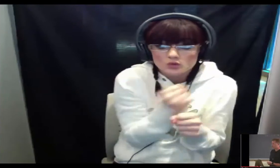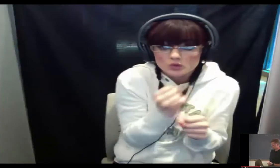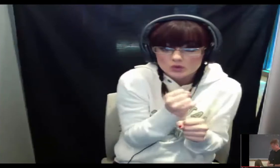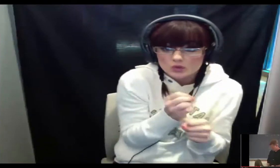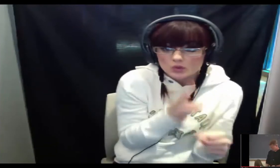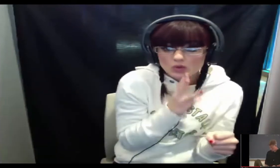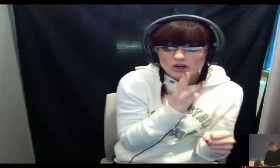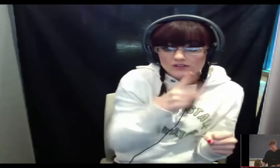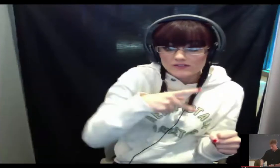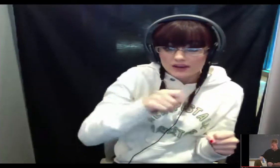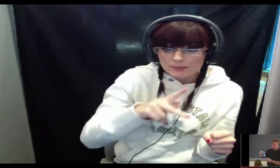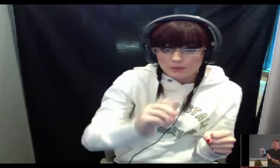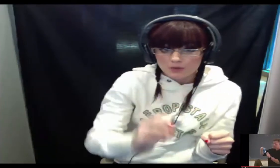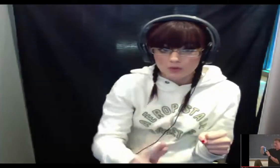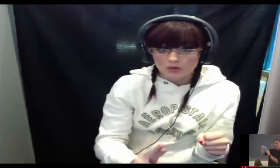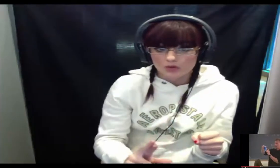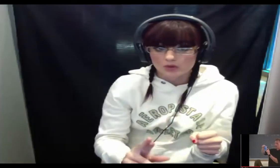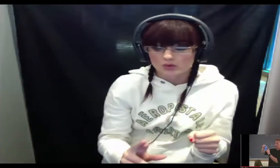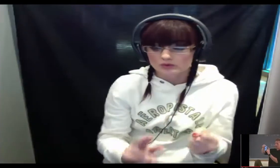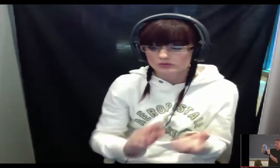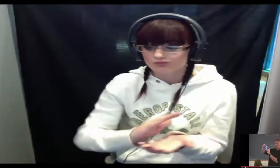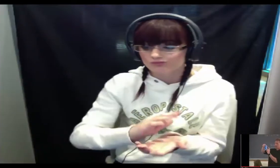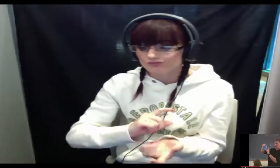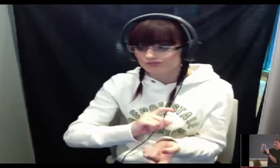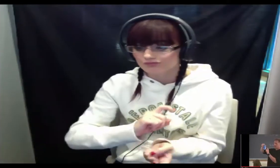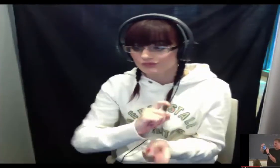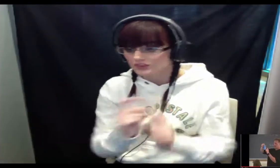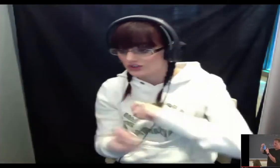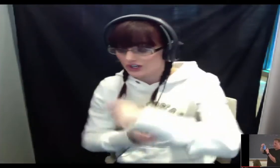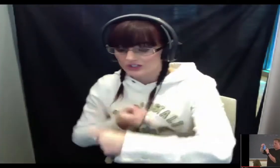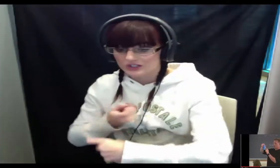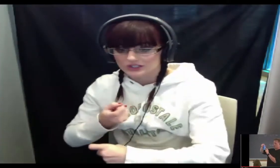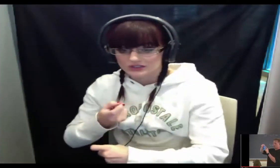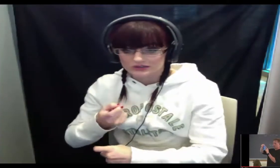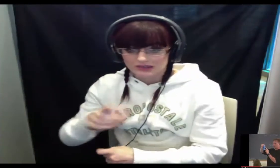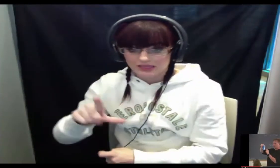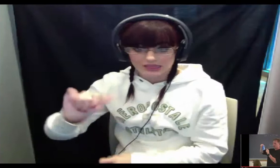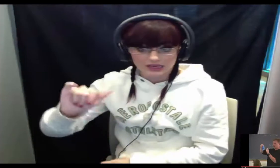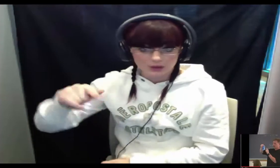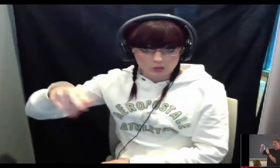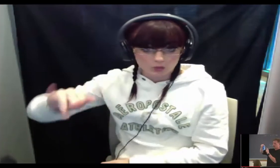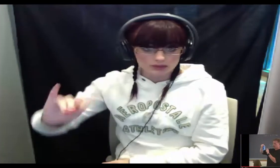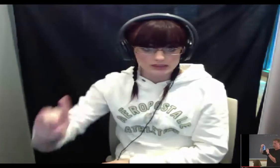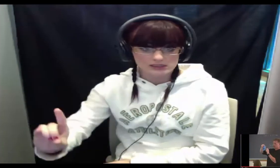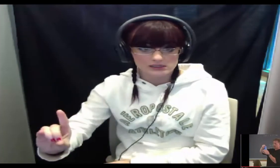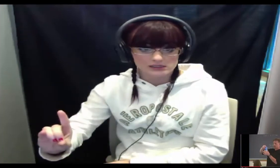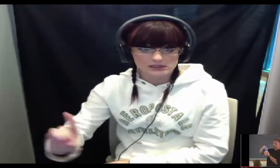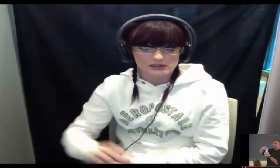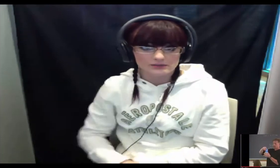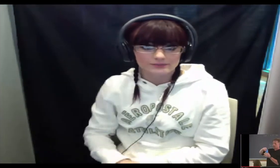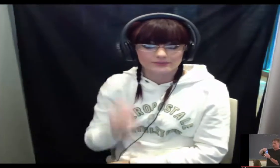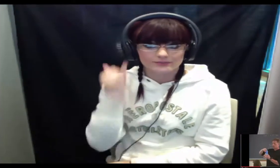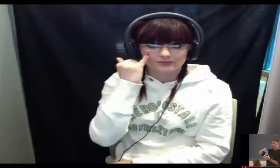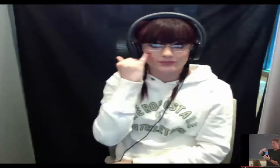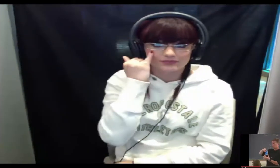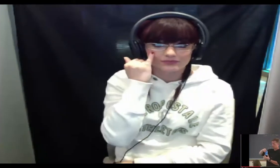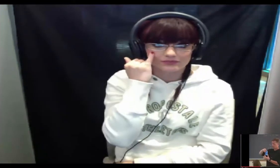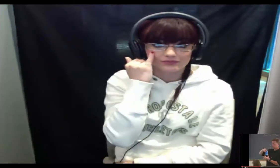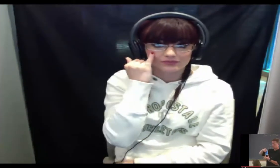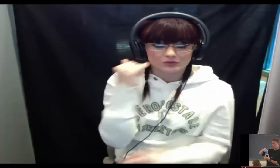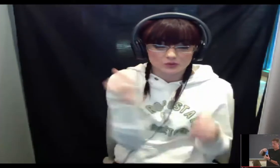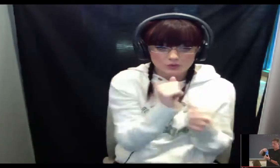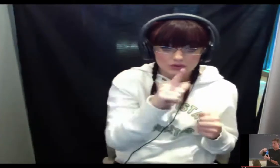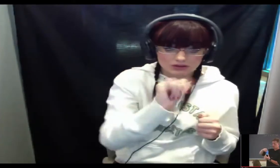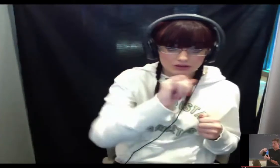turns into solid. Why do you think that the water vapor in the air is collecting on the outside of this Pepsi can?